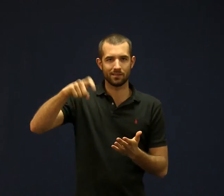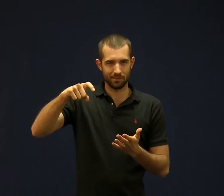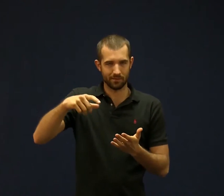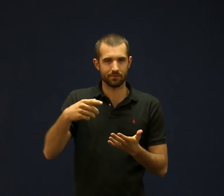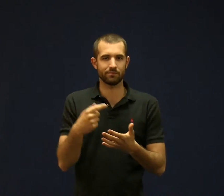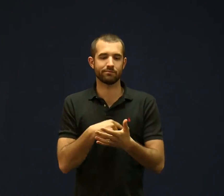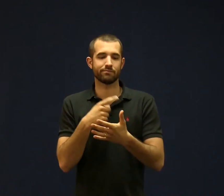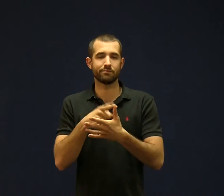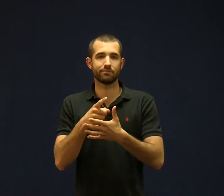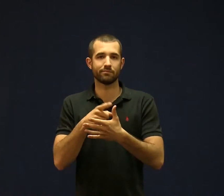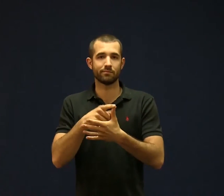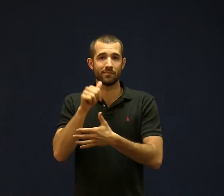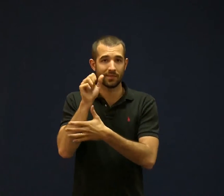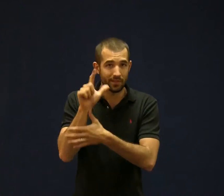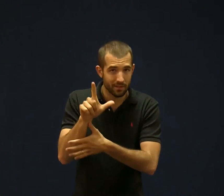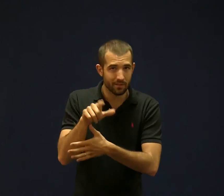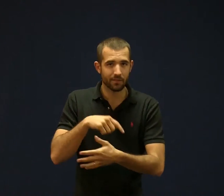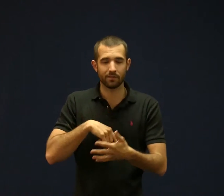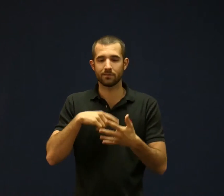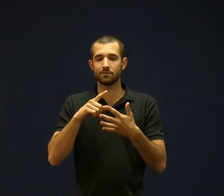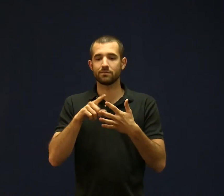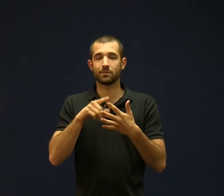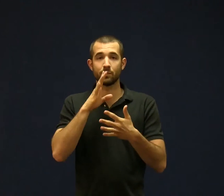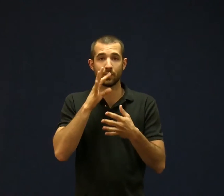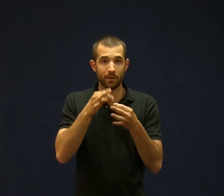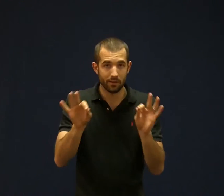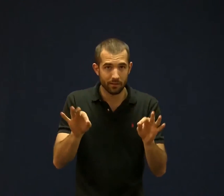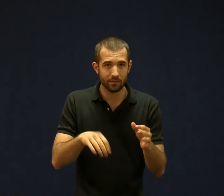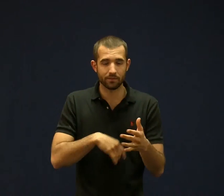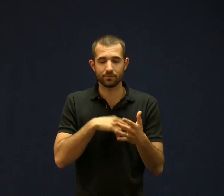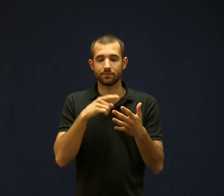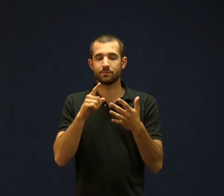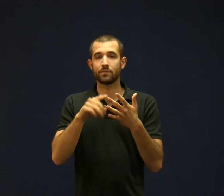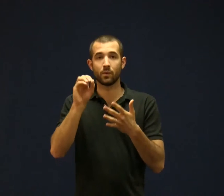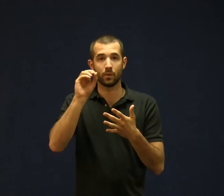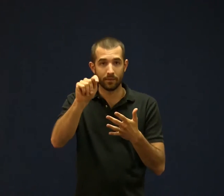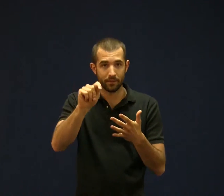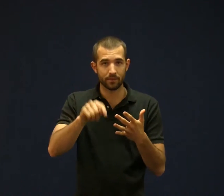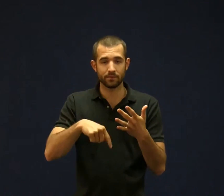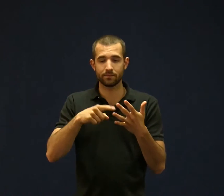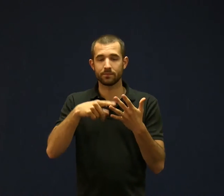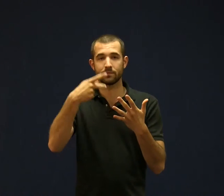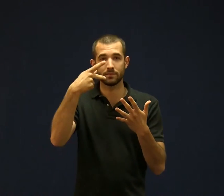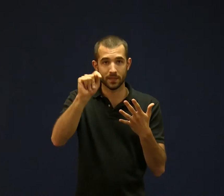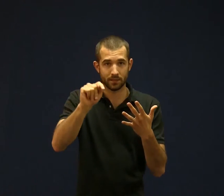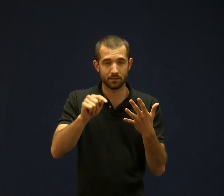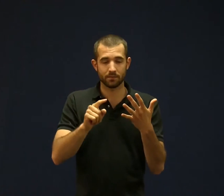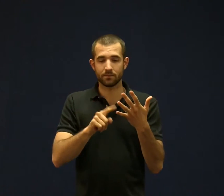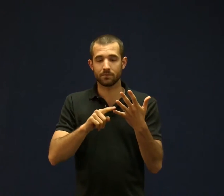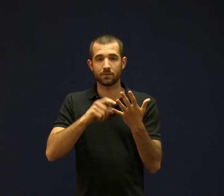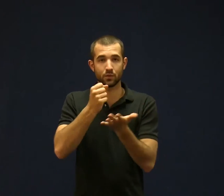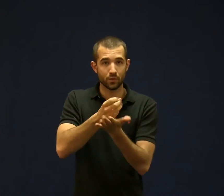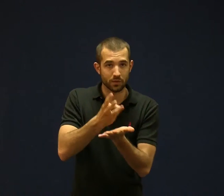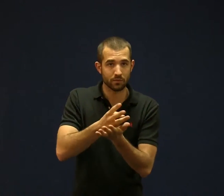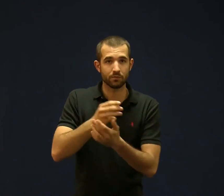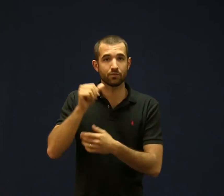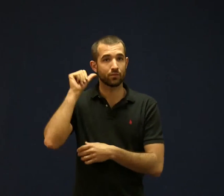Governor Baxter School for the Deaf provides many services for our students. We provide American Sign Language instruction, spoken